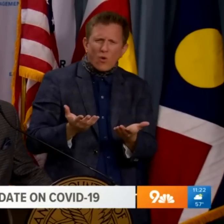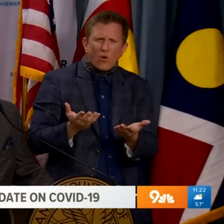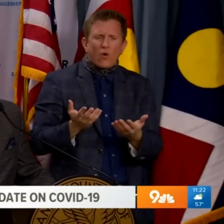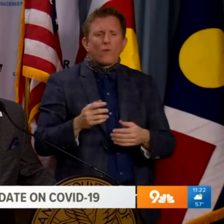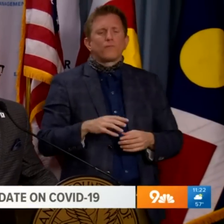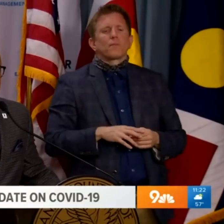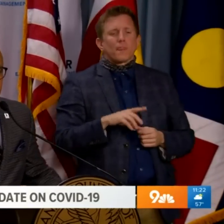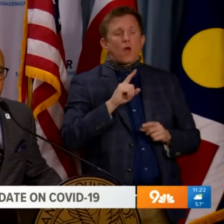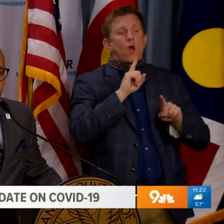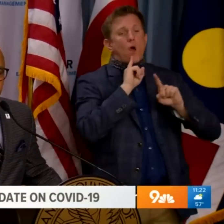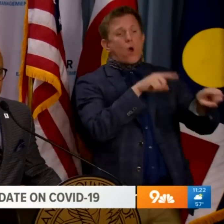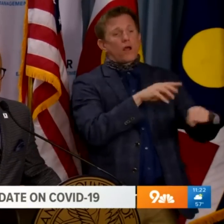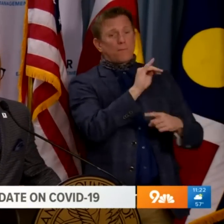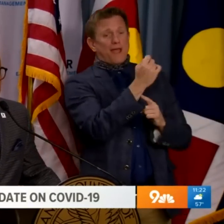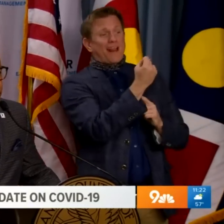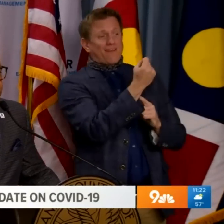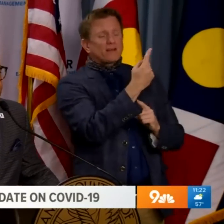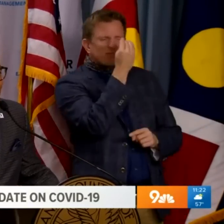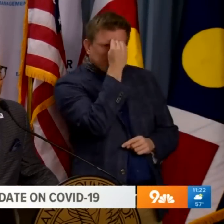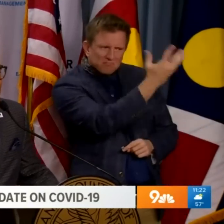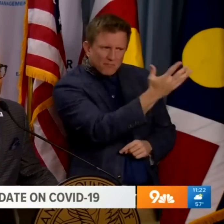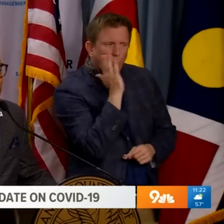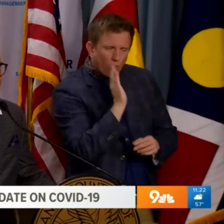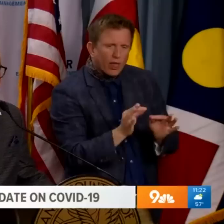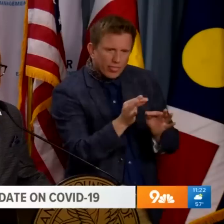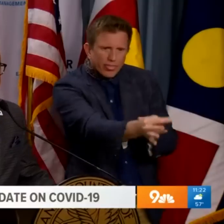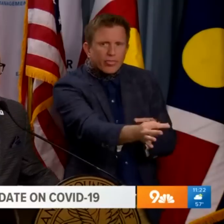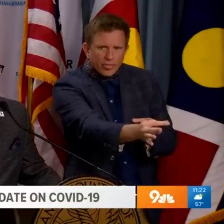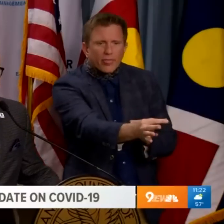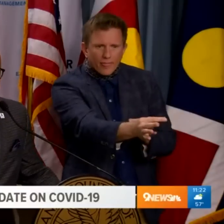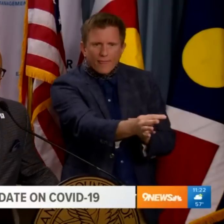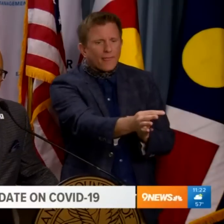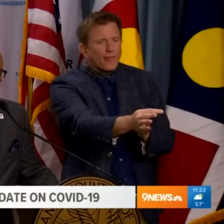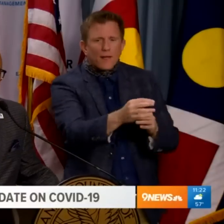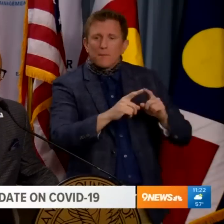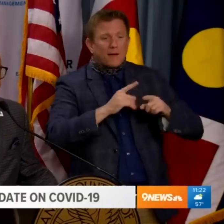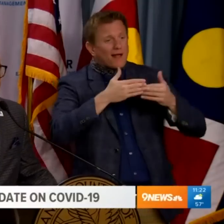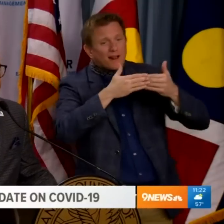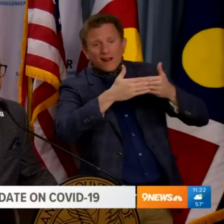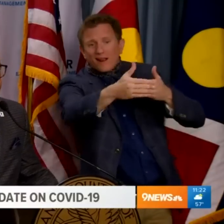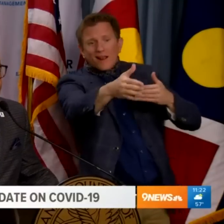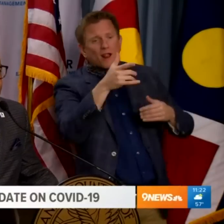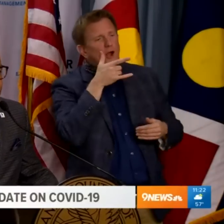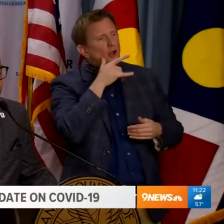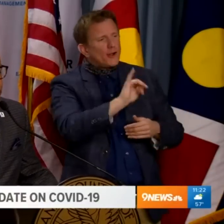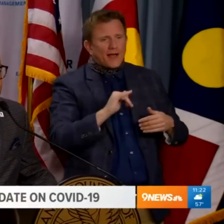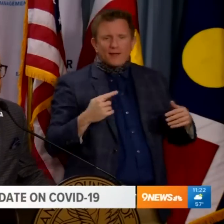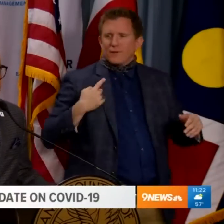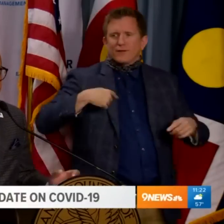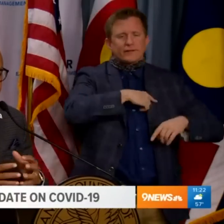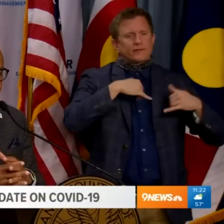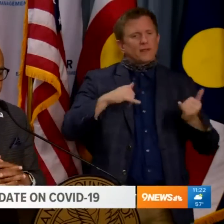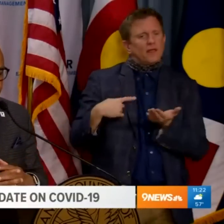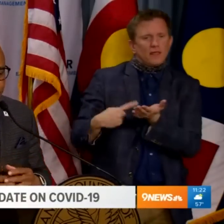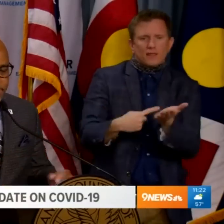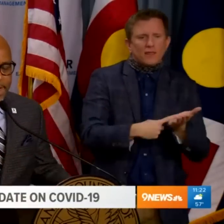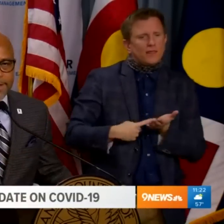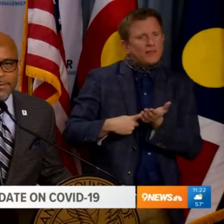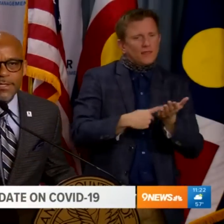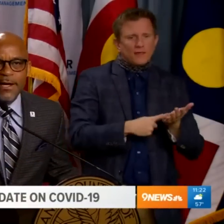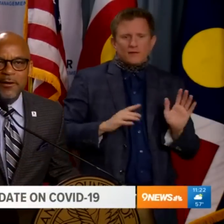could we see in terms of restaurants reopening? Can they reopen, but might it be at a reduced capacity? And